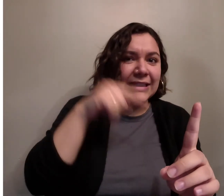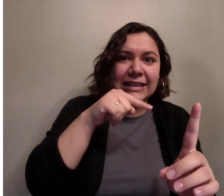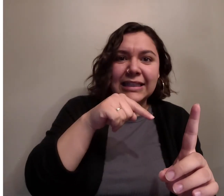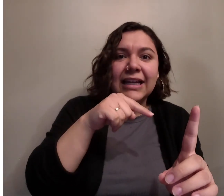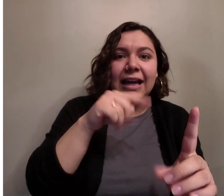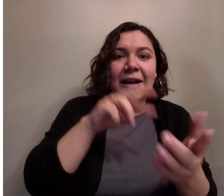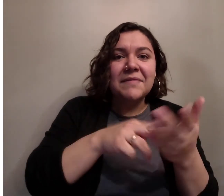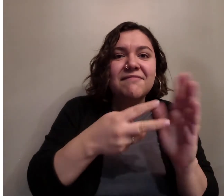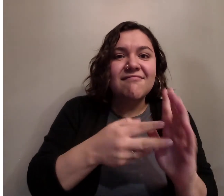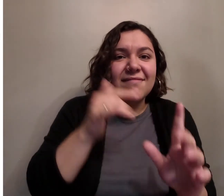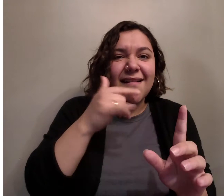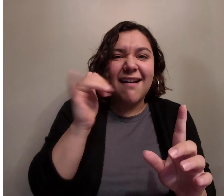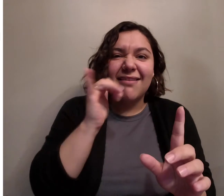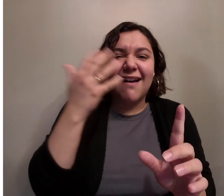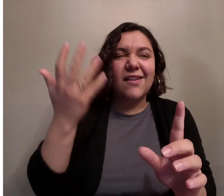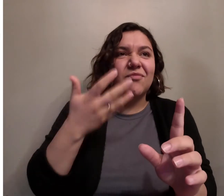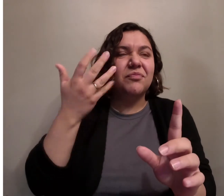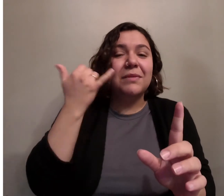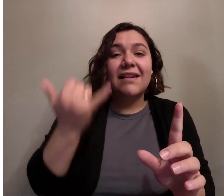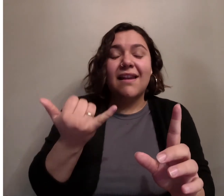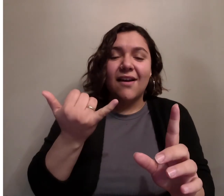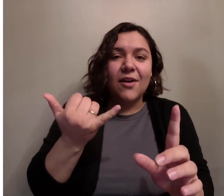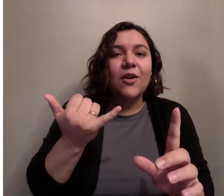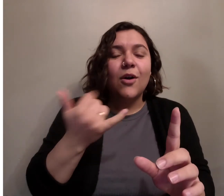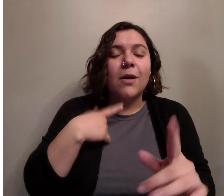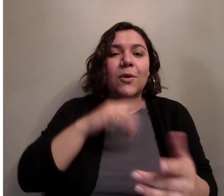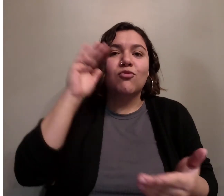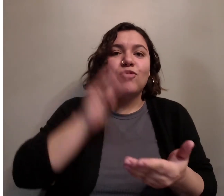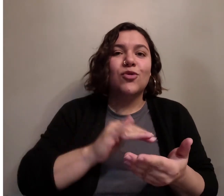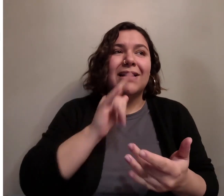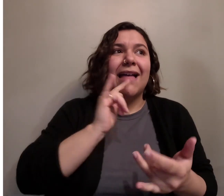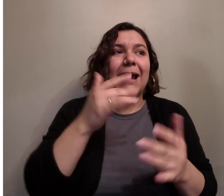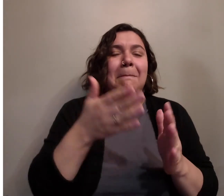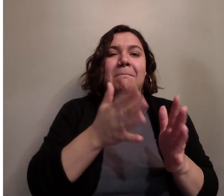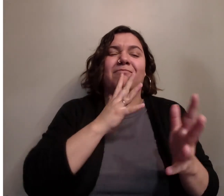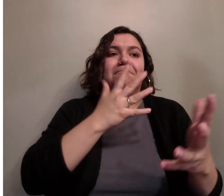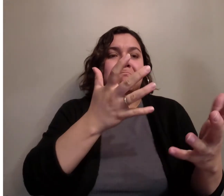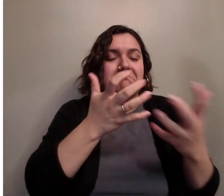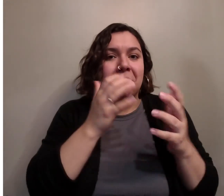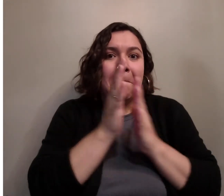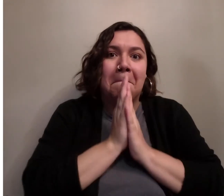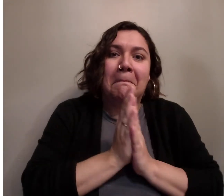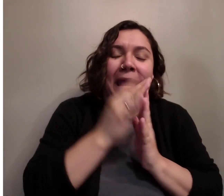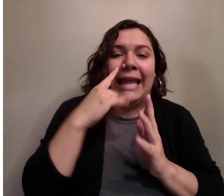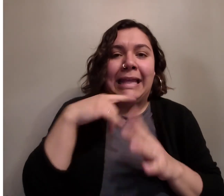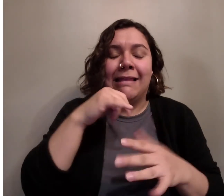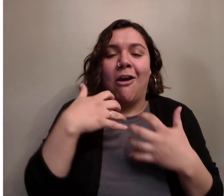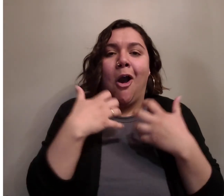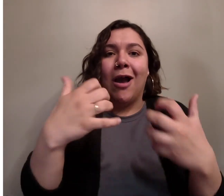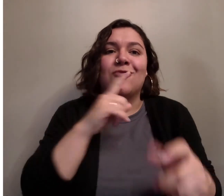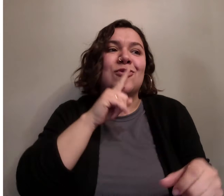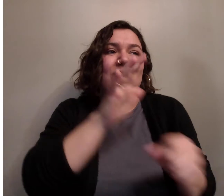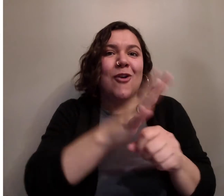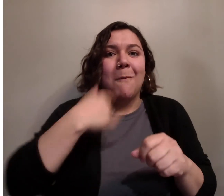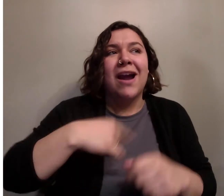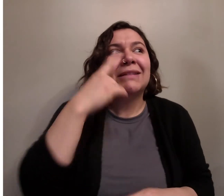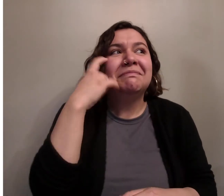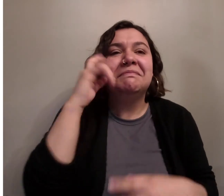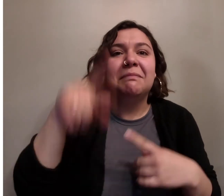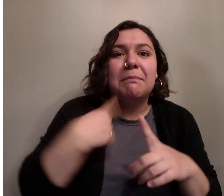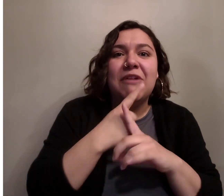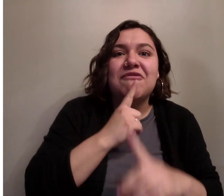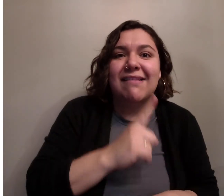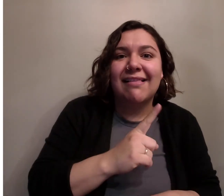please tell me I'm not the only one seeing this. Like, it's almost like now we've been reduced to begging the audience to confirm